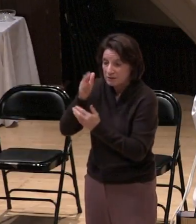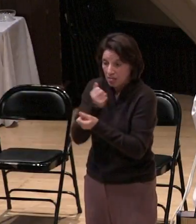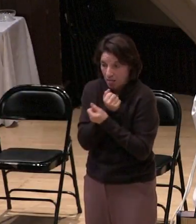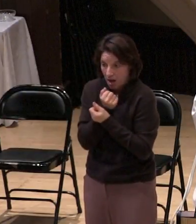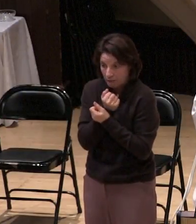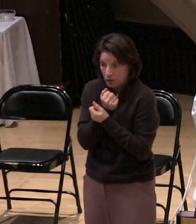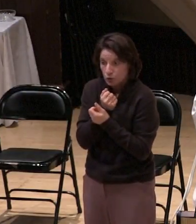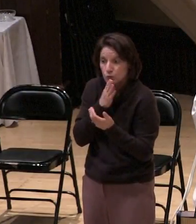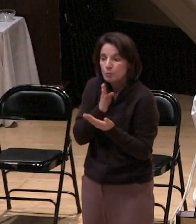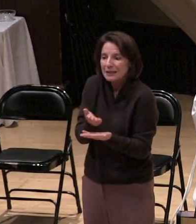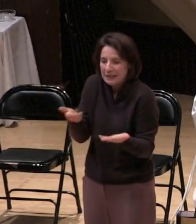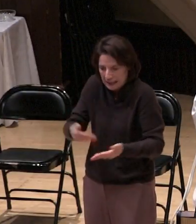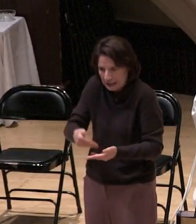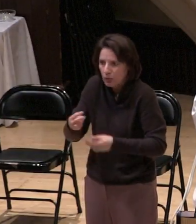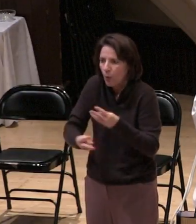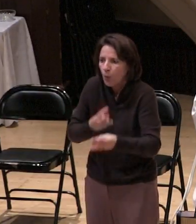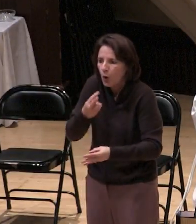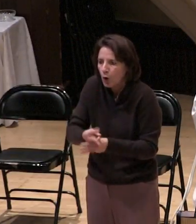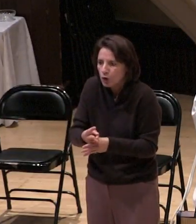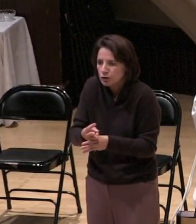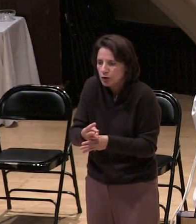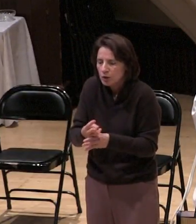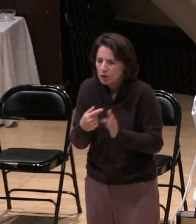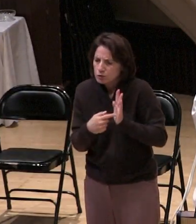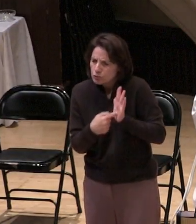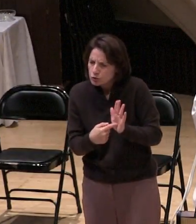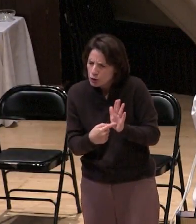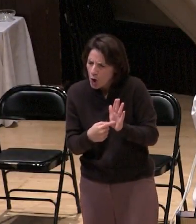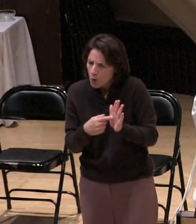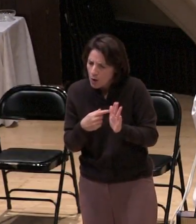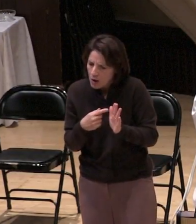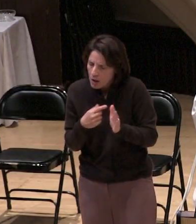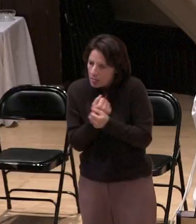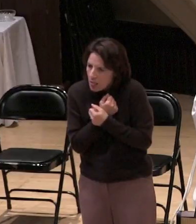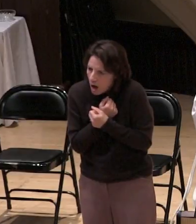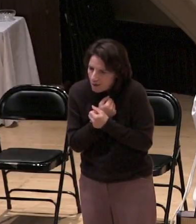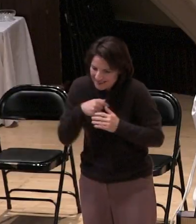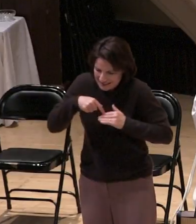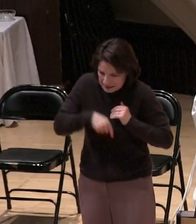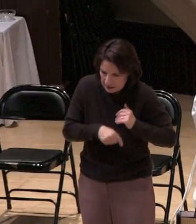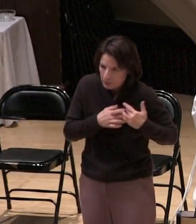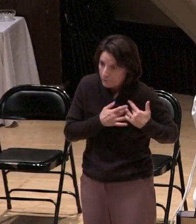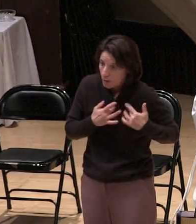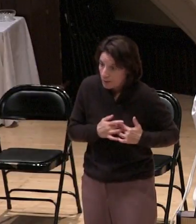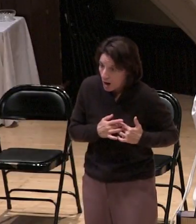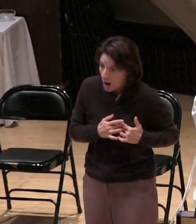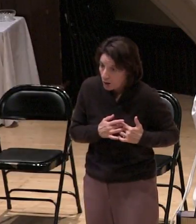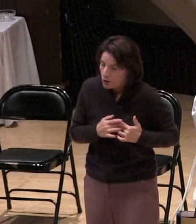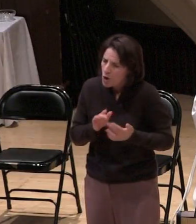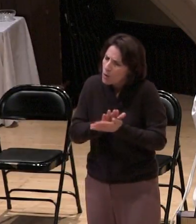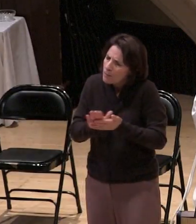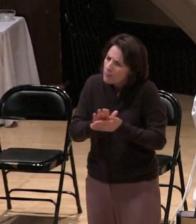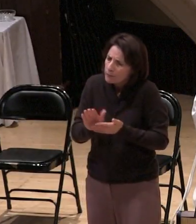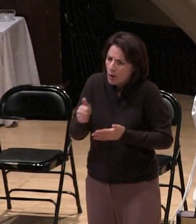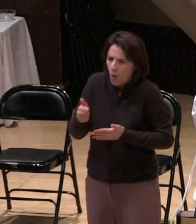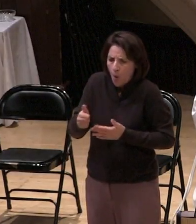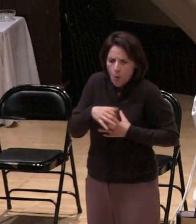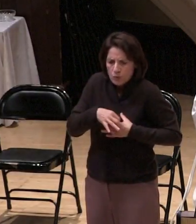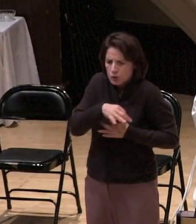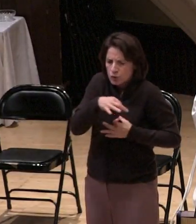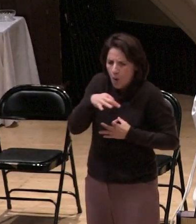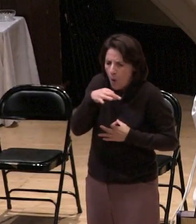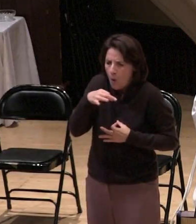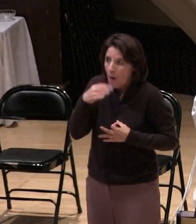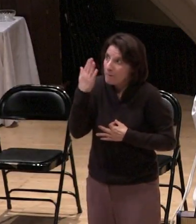affection, loving one another deeply from your heart. To purify your own soul by your obedience to the